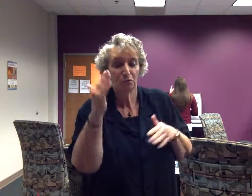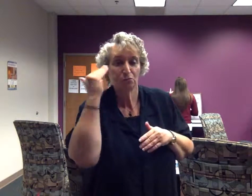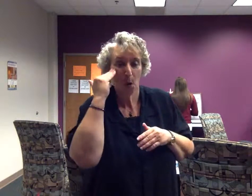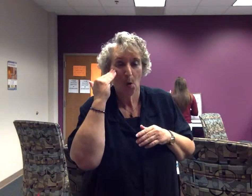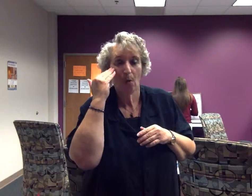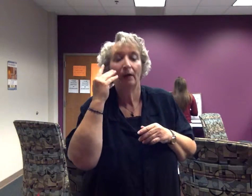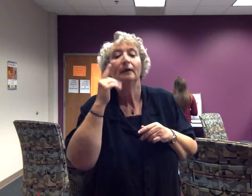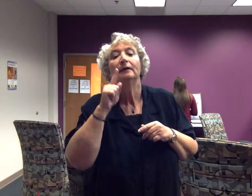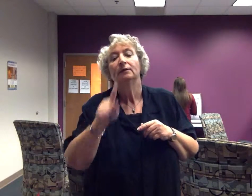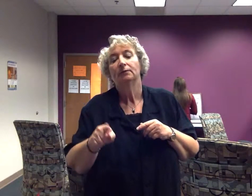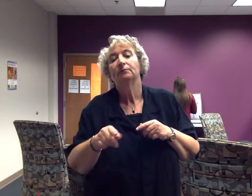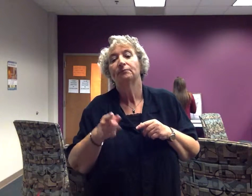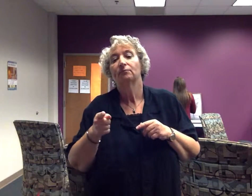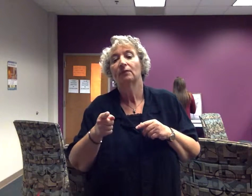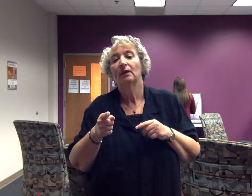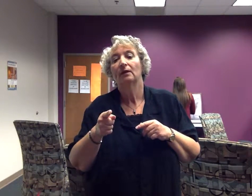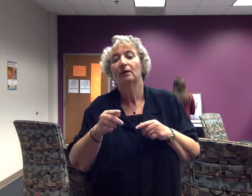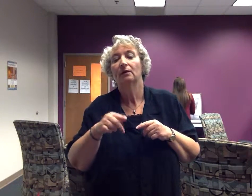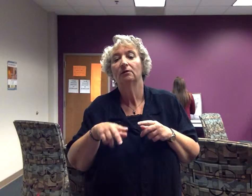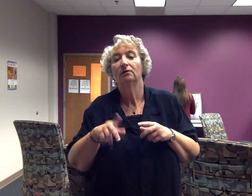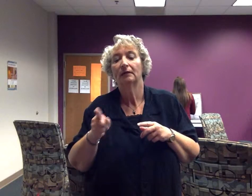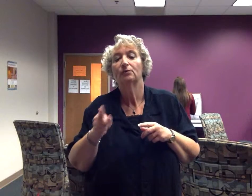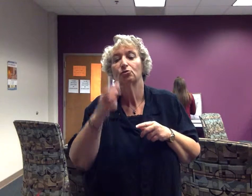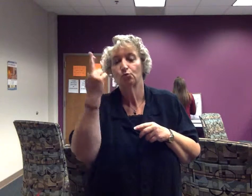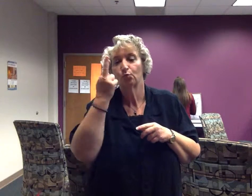encouraged systems to develop common themes for all of their courses.